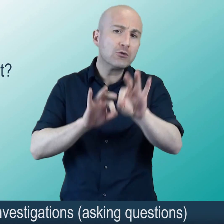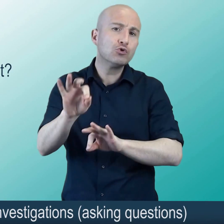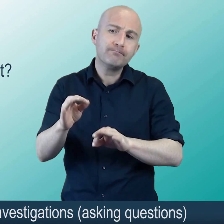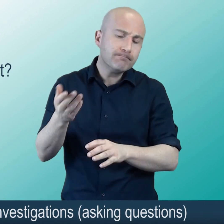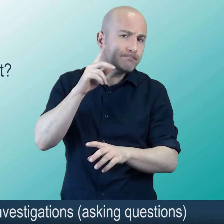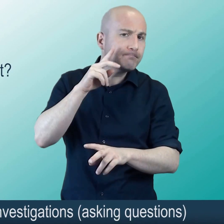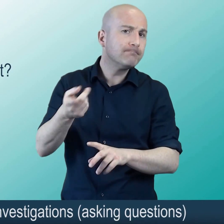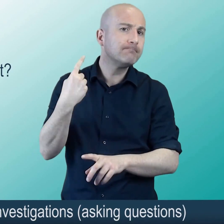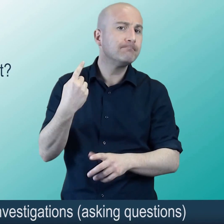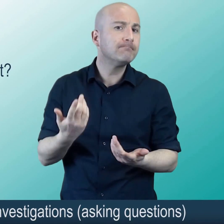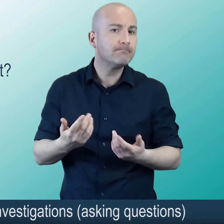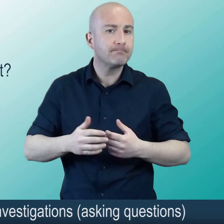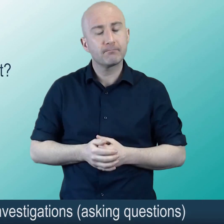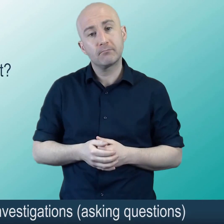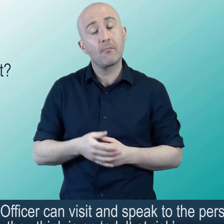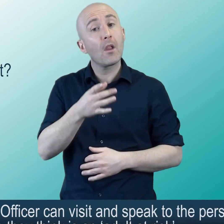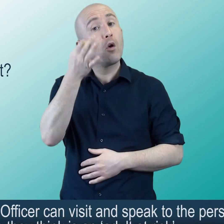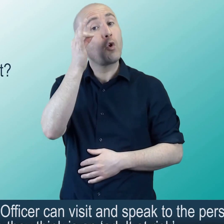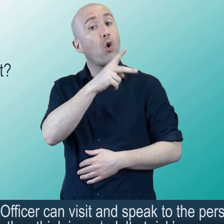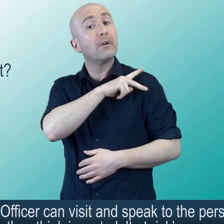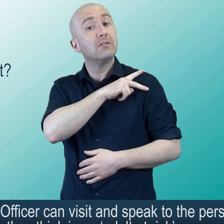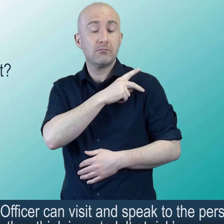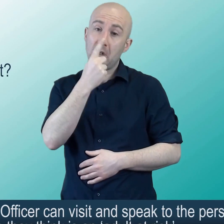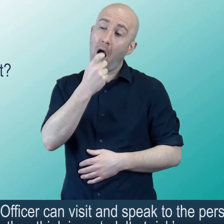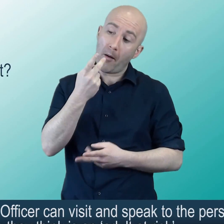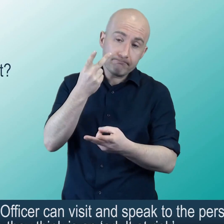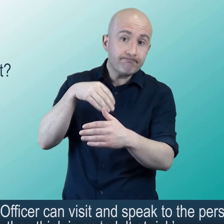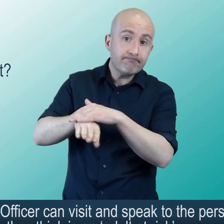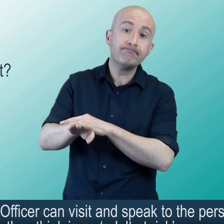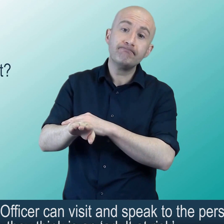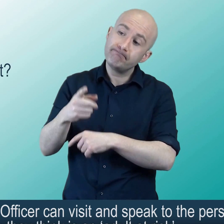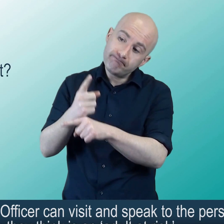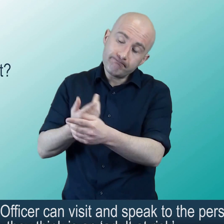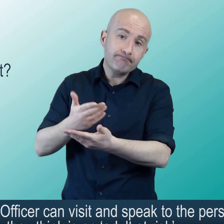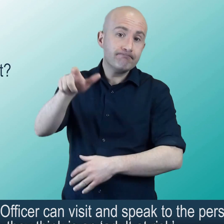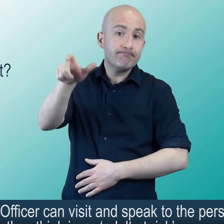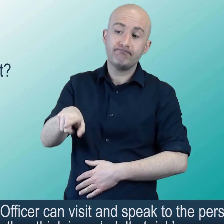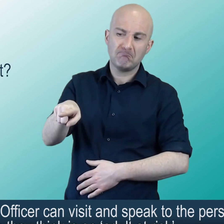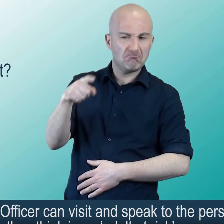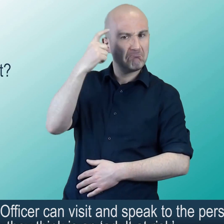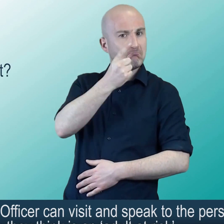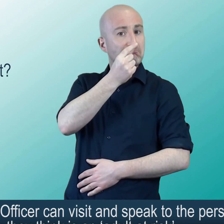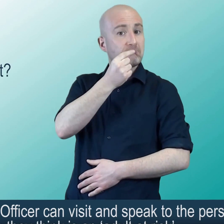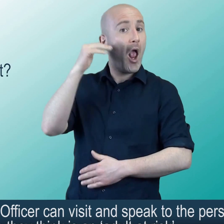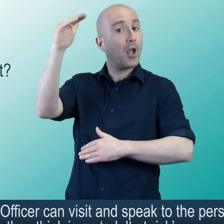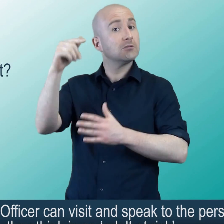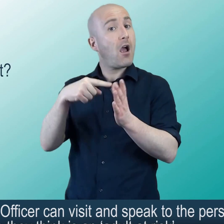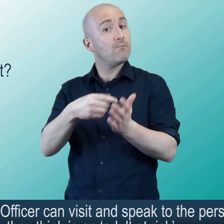Investigations. Asking questions. The council officer can visit and speak to the person who they think is an adult